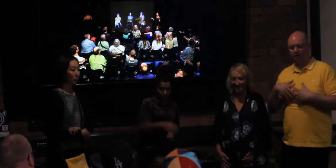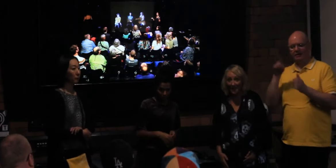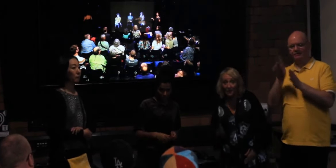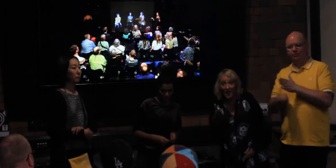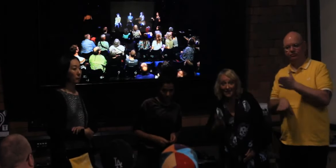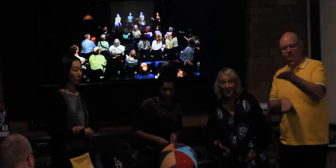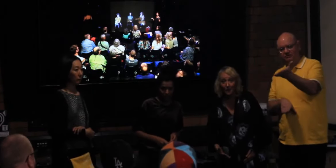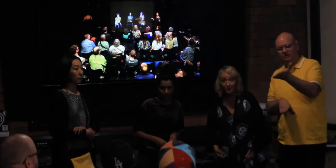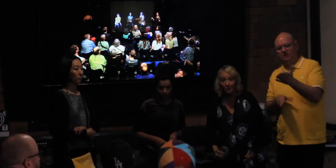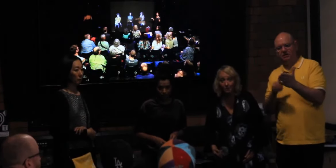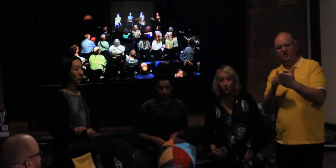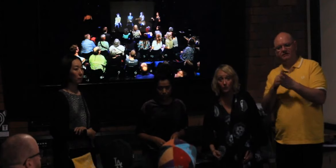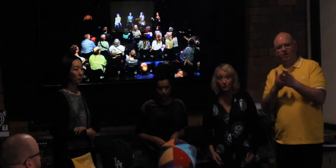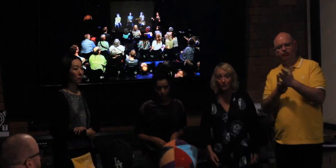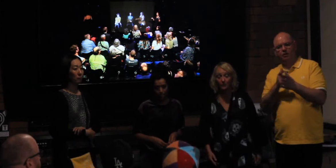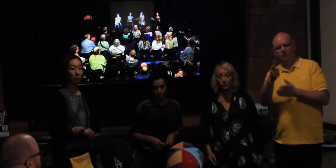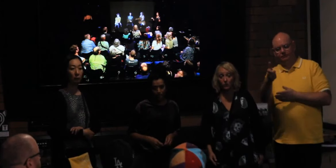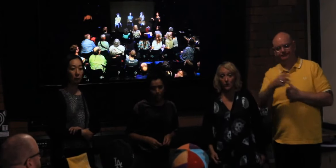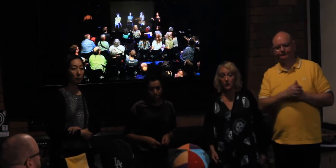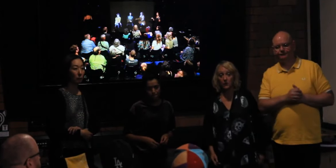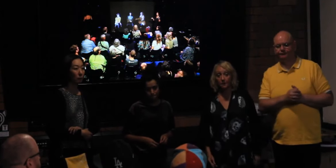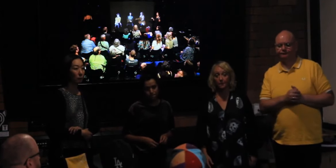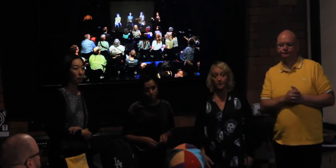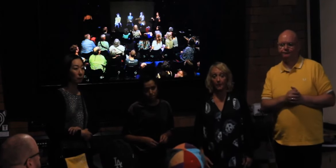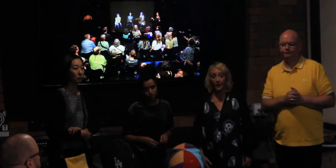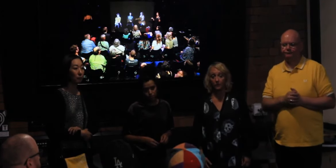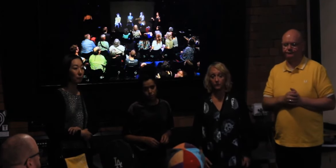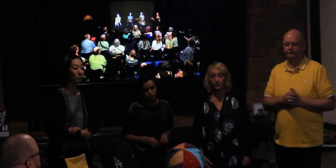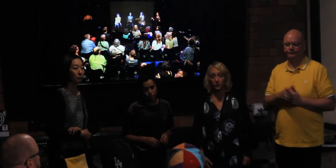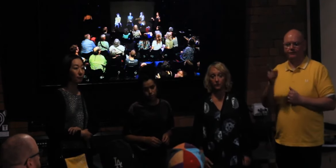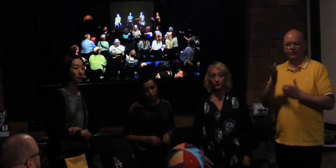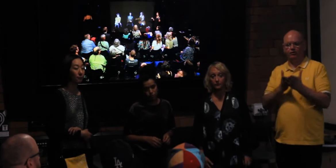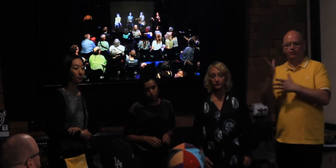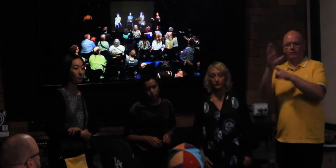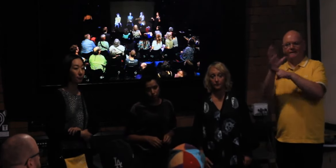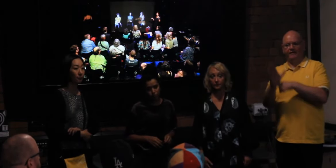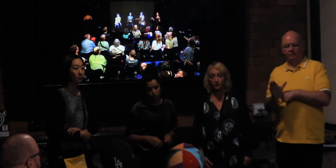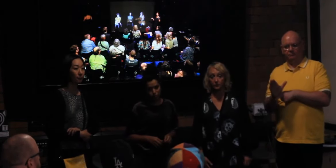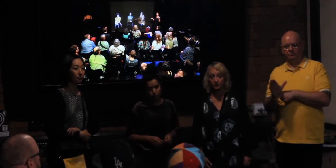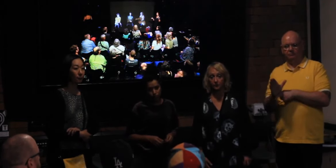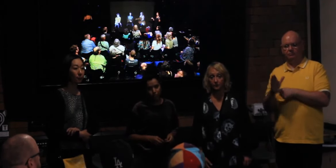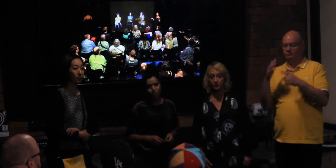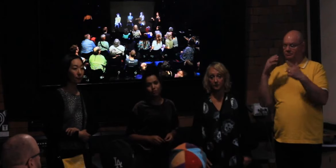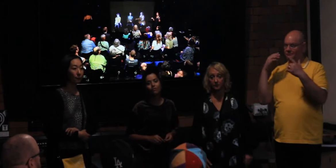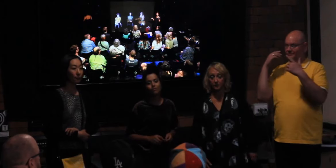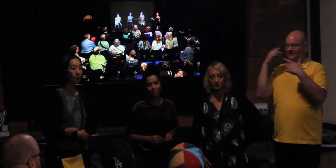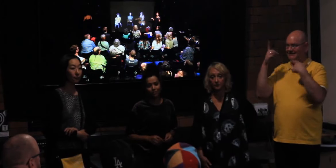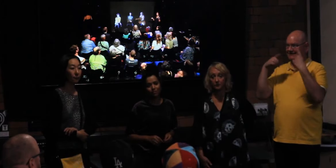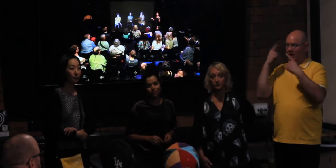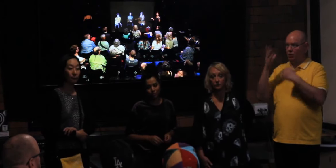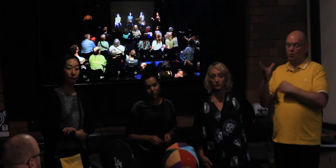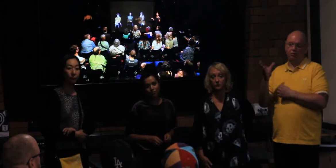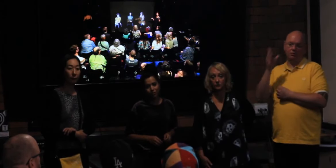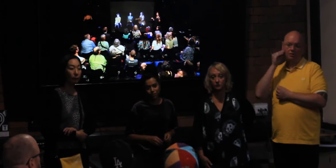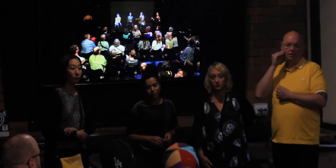Zara. Yes. Yeah, I was just going to say there's a point at which the sound is there. I think it's